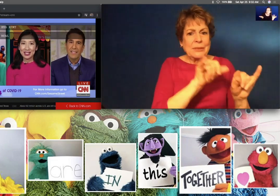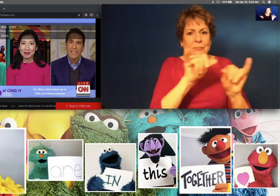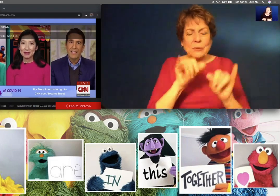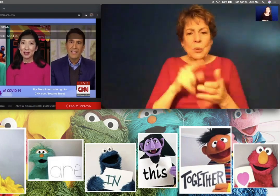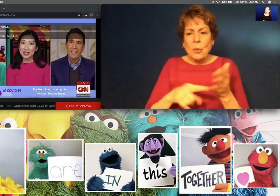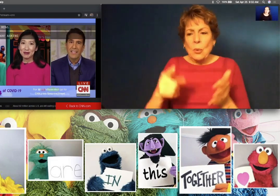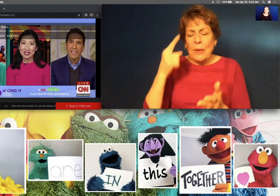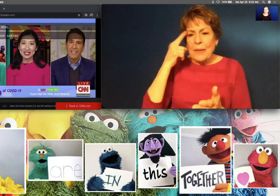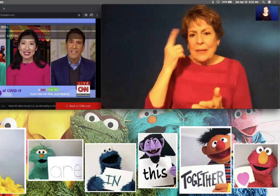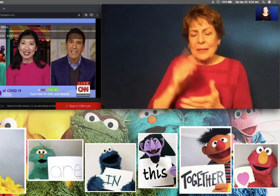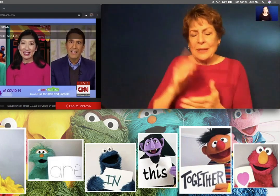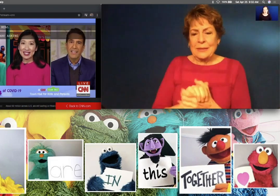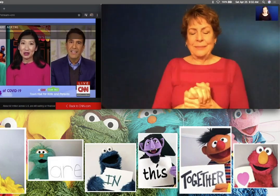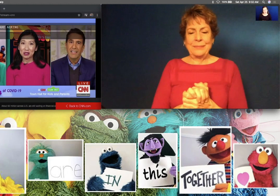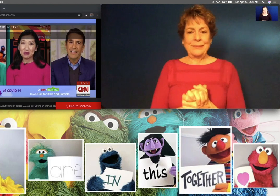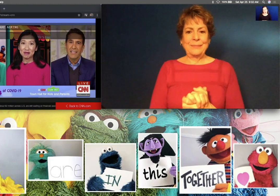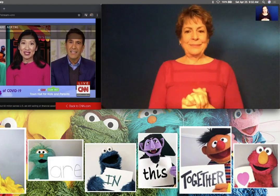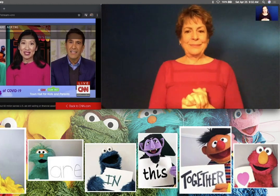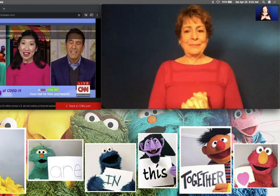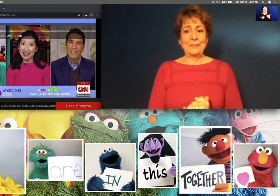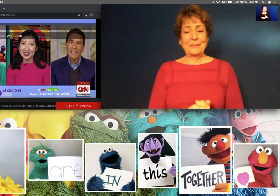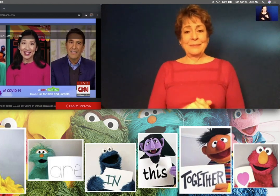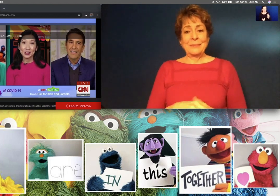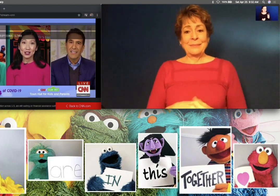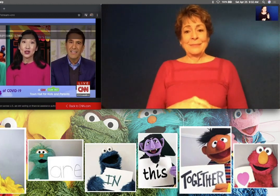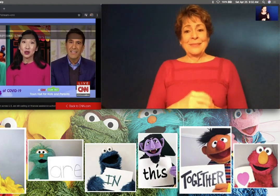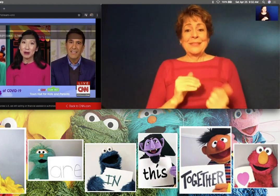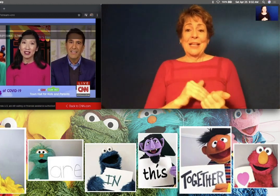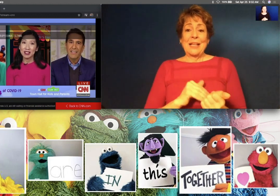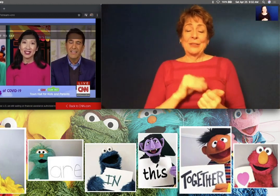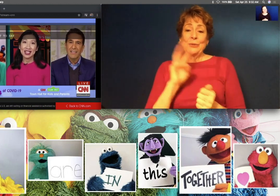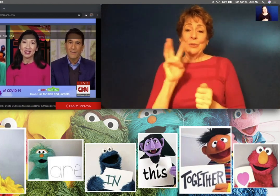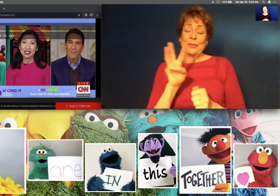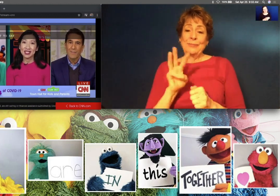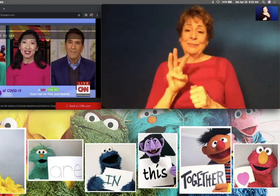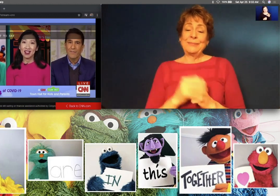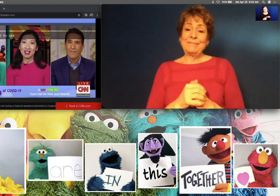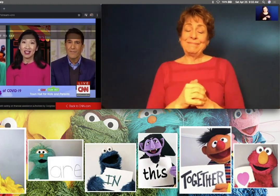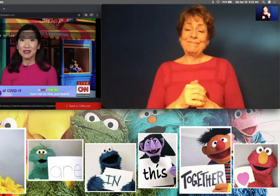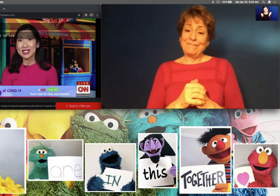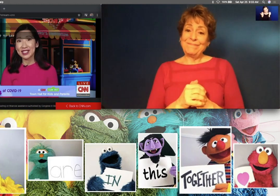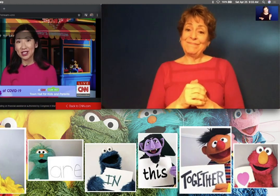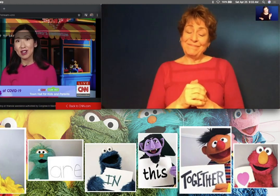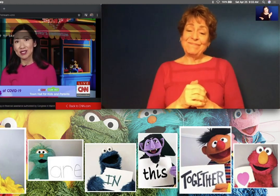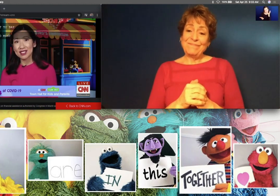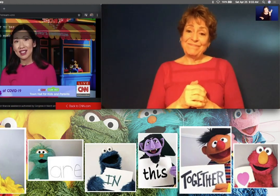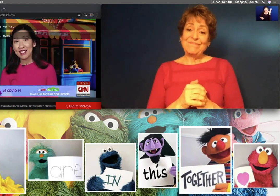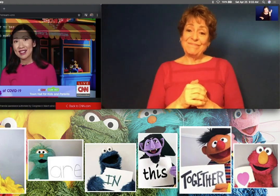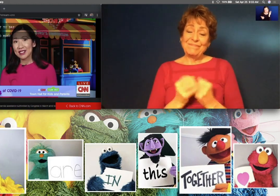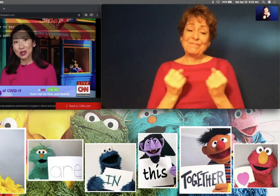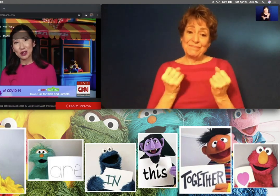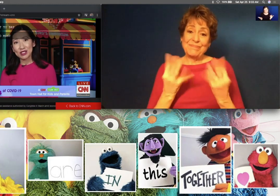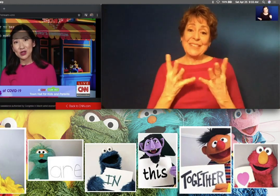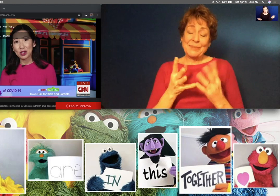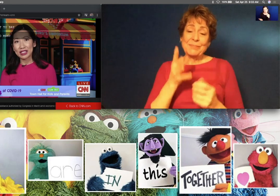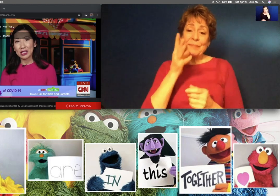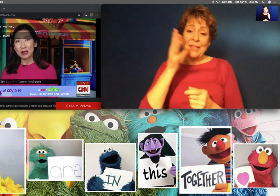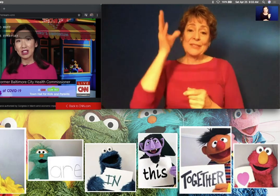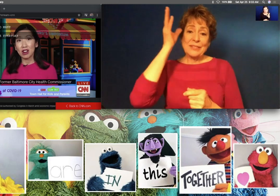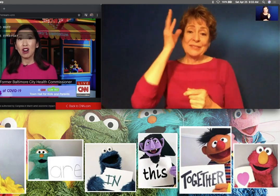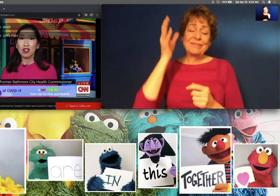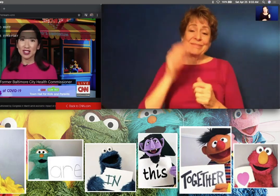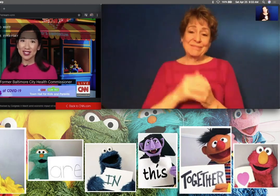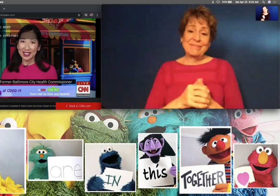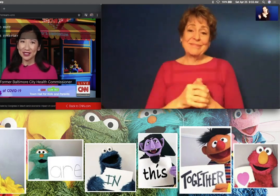Well, I mean, first I want to say that your dads and so many parents out there are everyday heroes. They're the ones who are